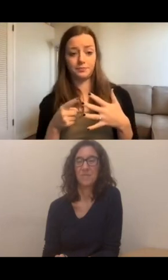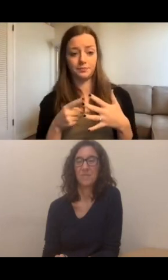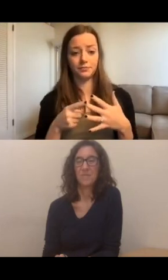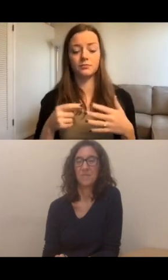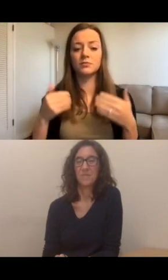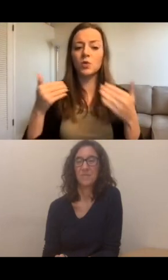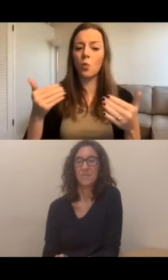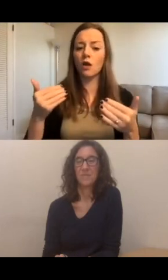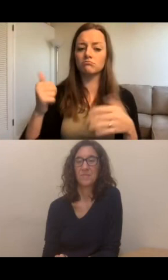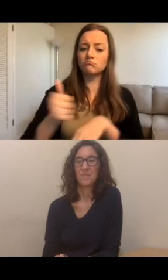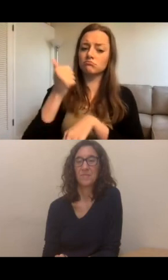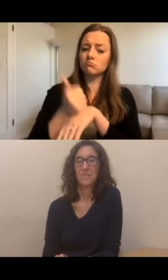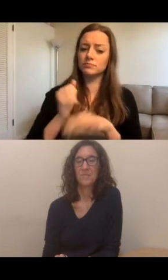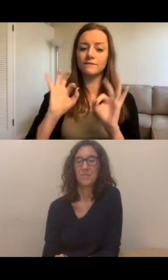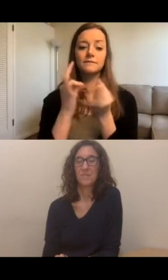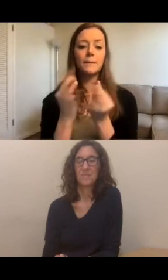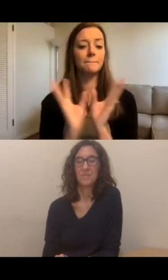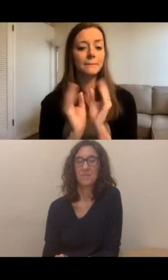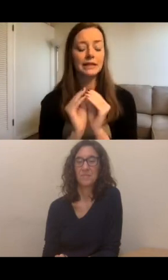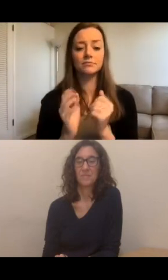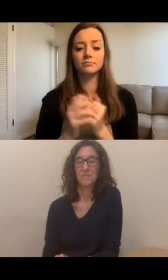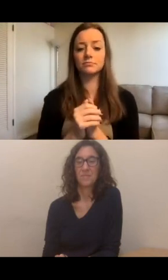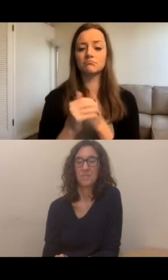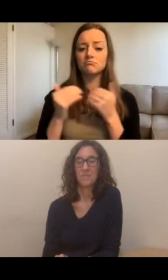Third, go ahead and set up family meetings.